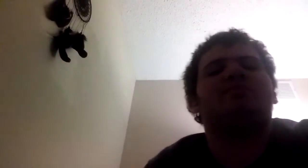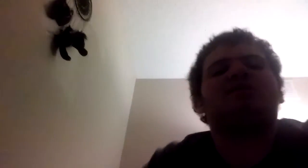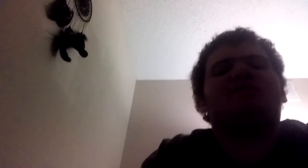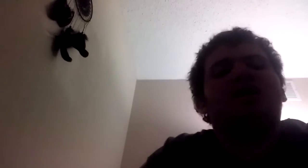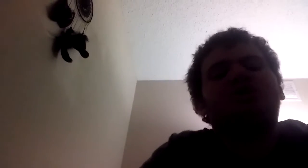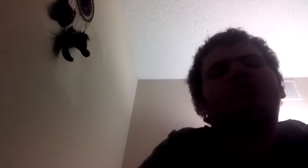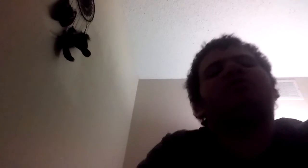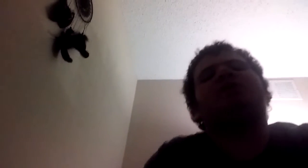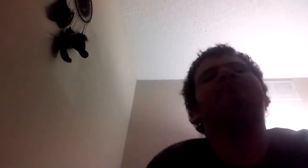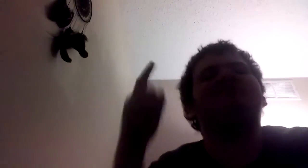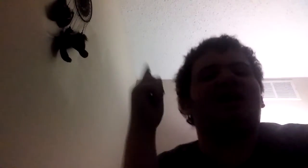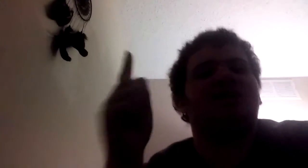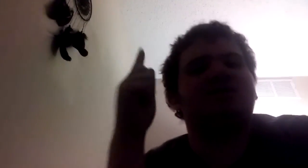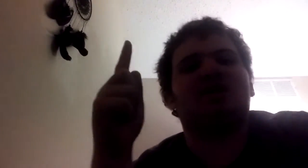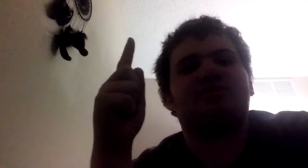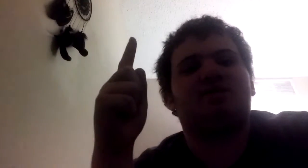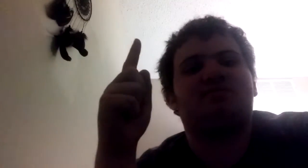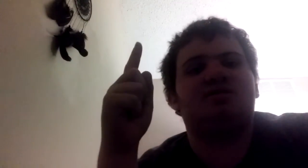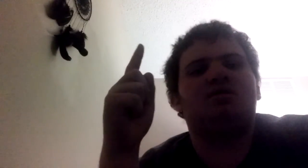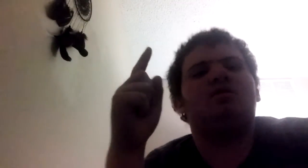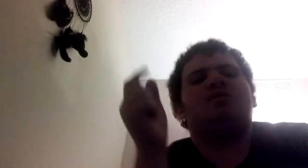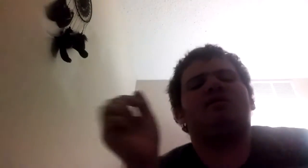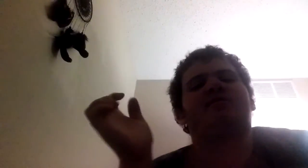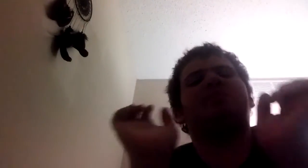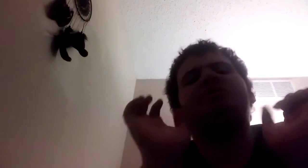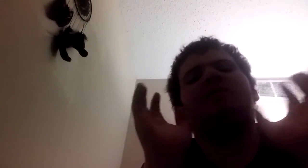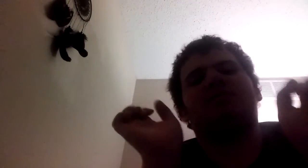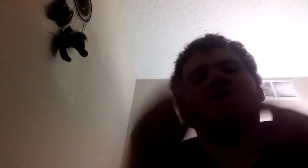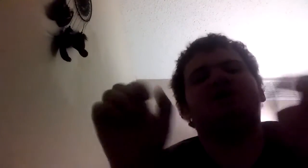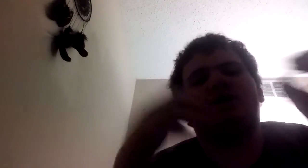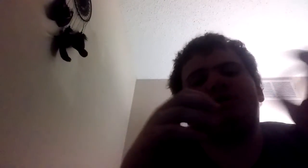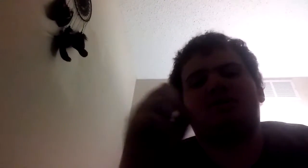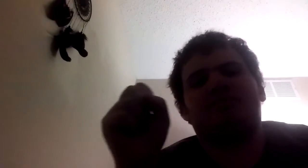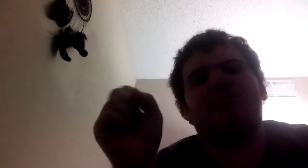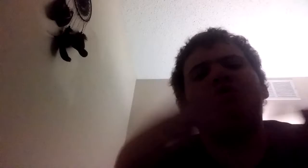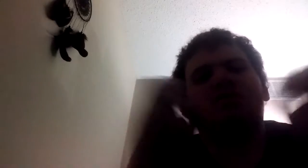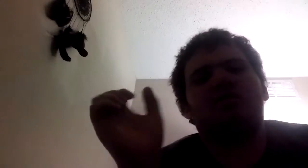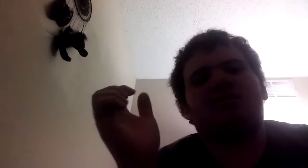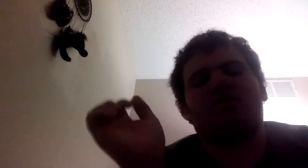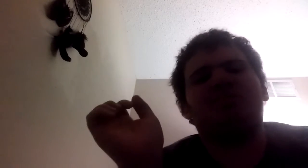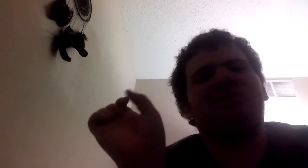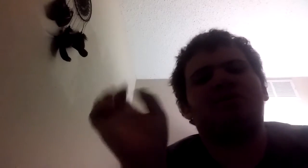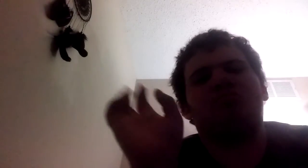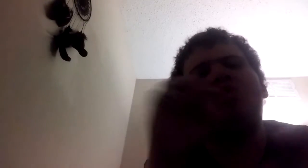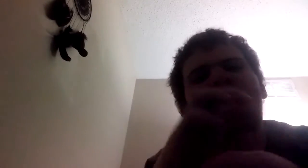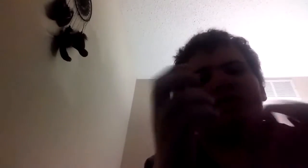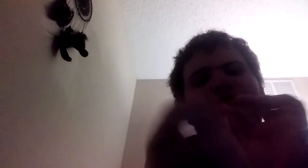but it's true. SpongeBob can shapeshift. SpongeBob's sponginess can SpongeBob can mold himself